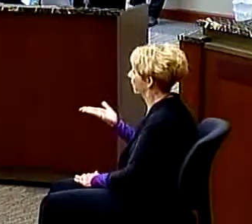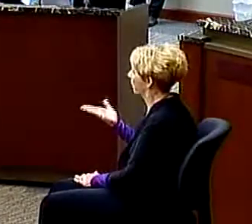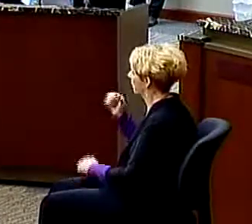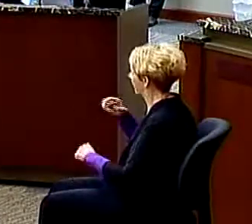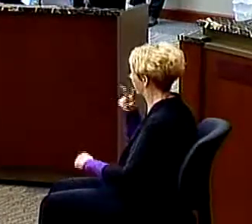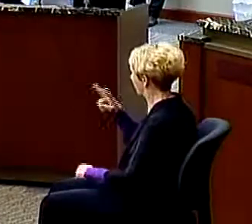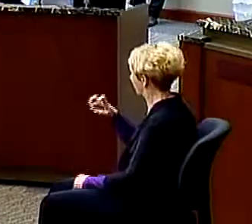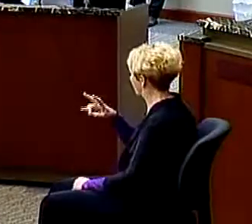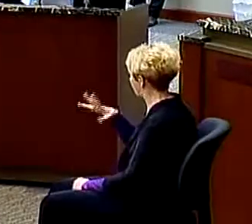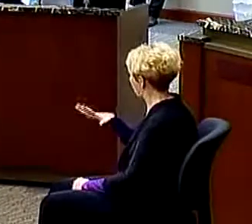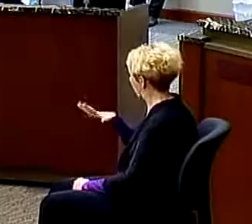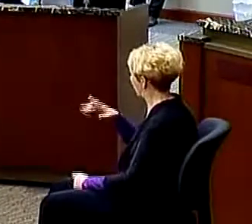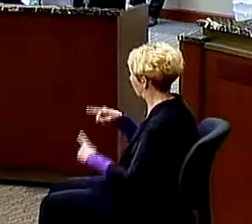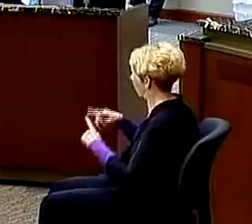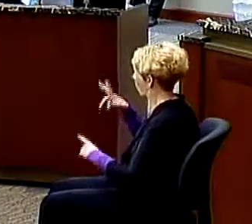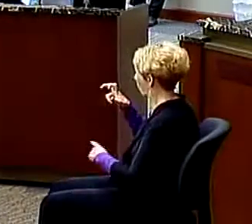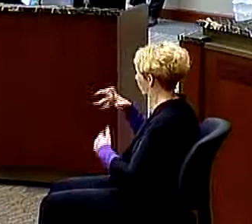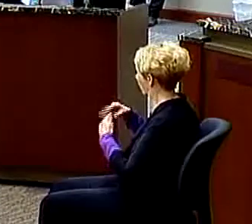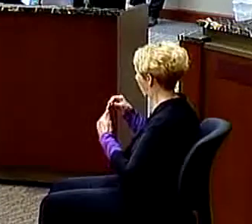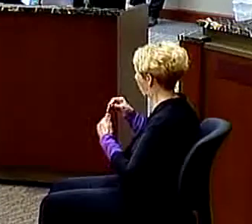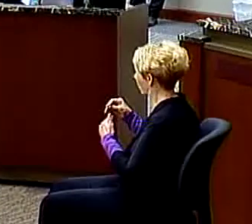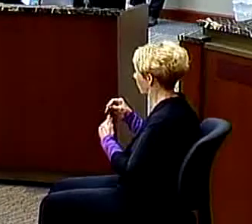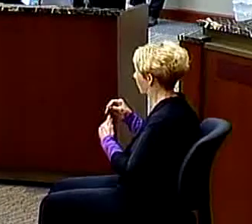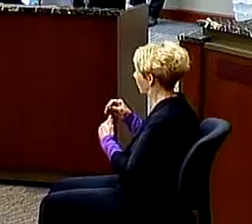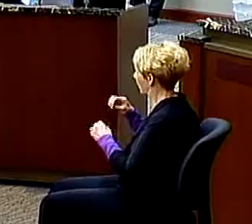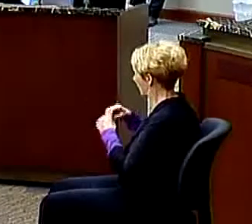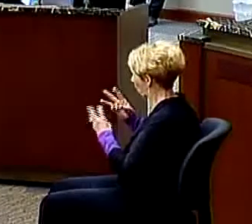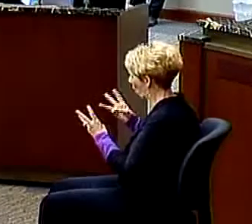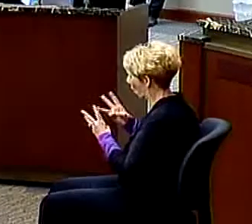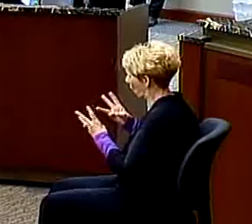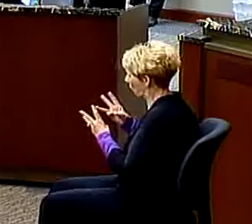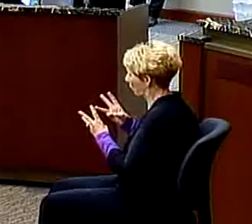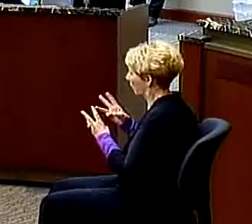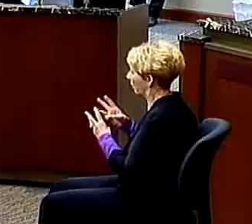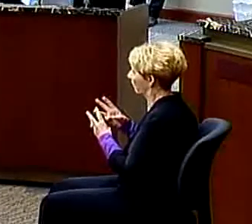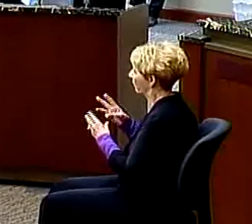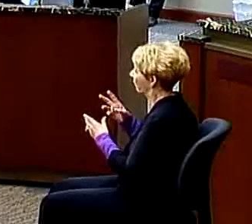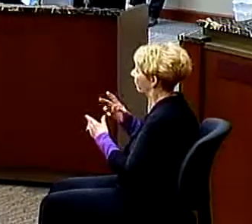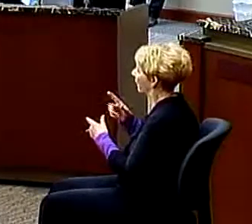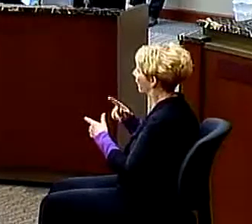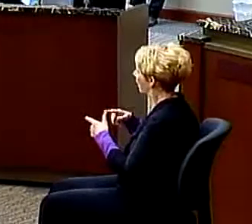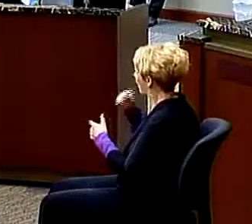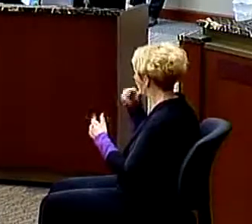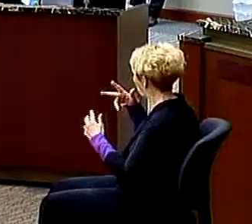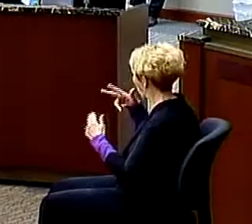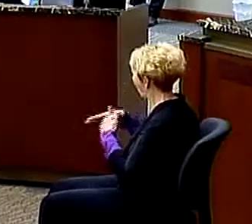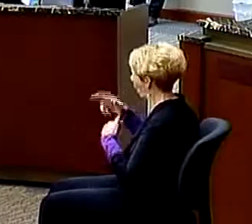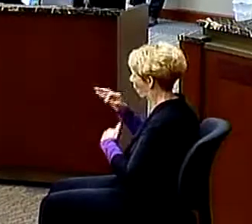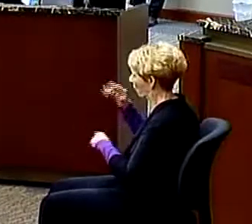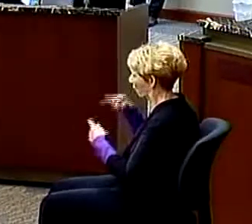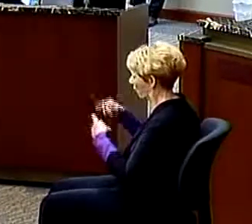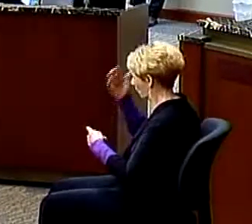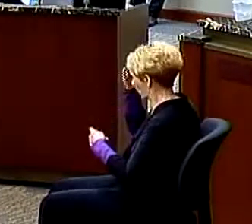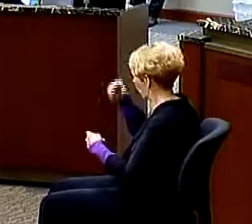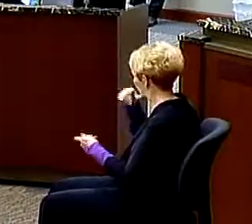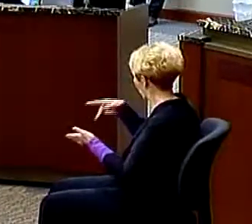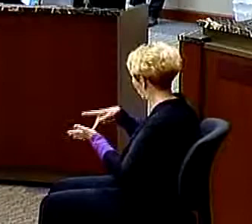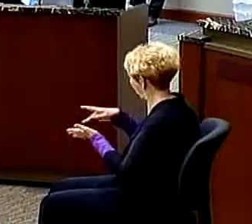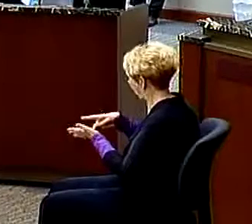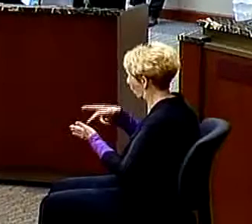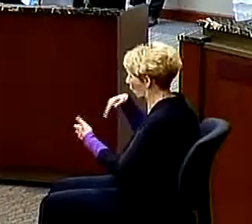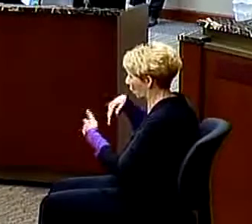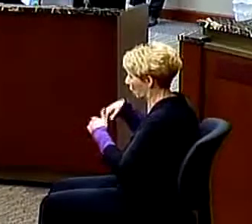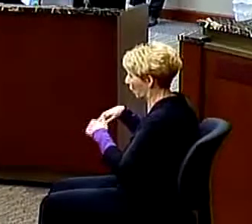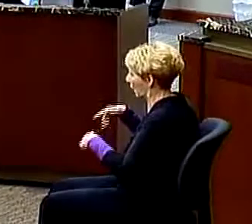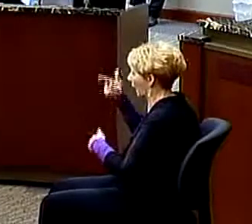could be $275 to $300 in the winter. And then you don't cut it off until you know they're not paying. And you go into